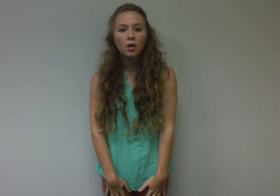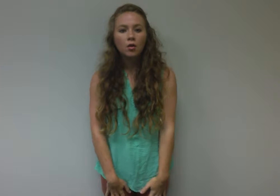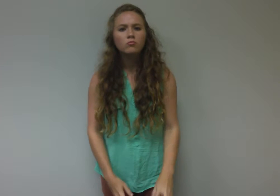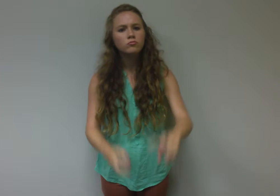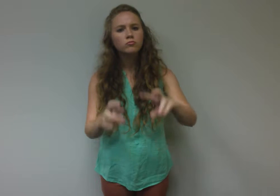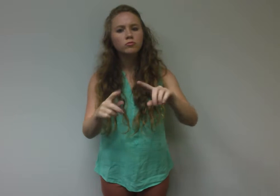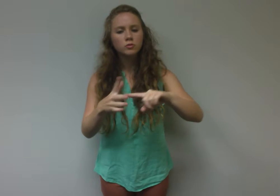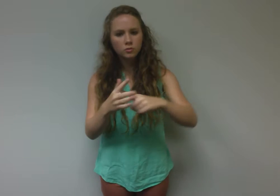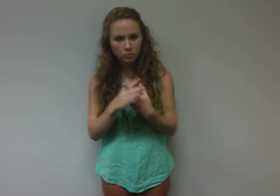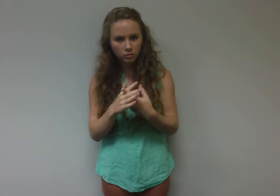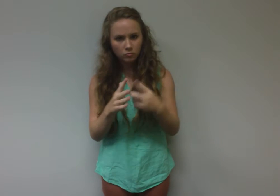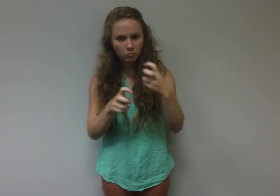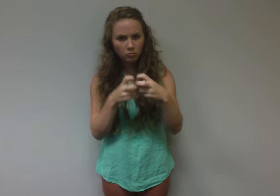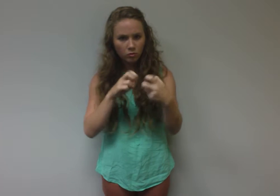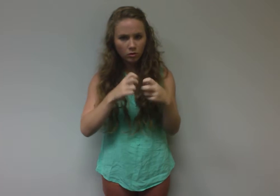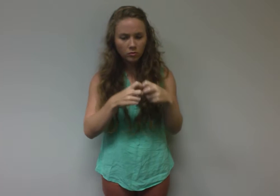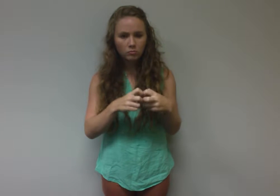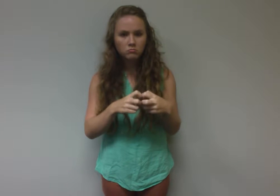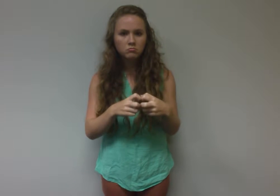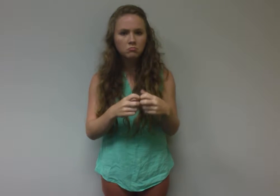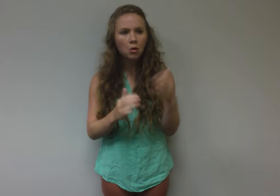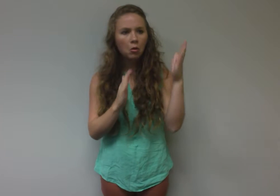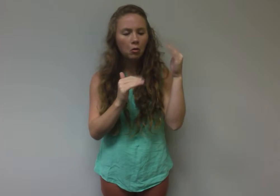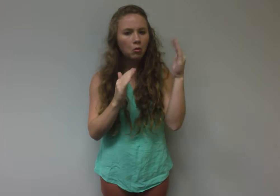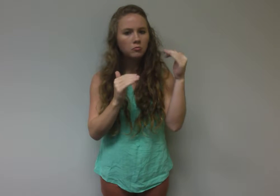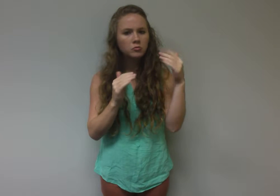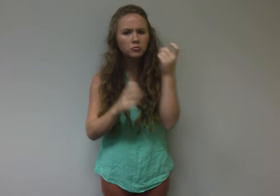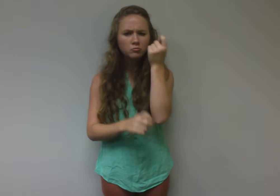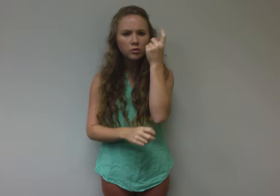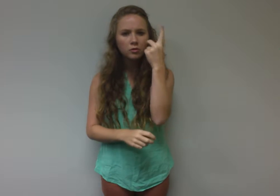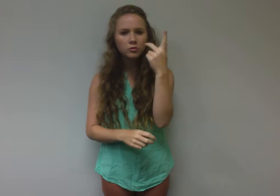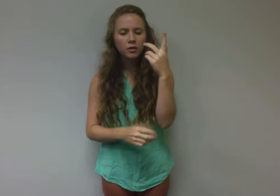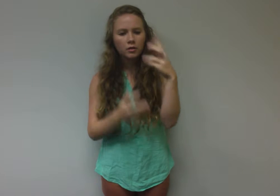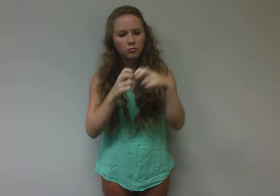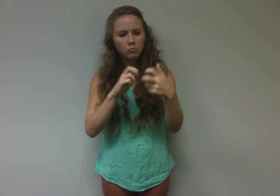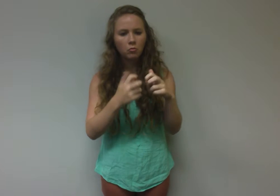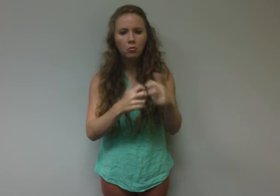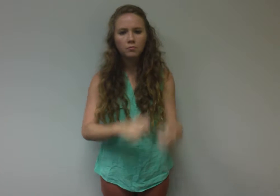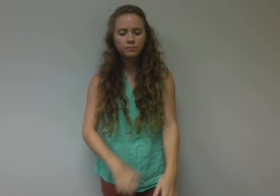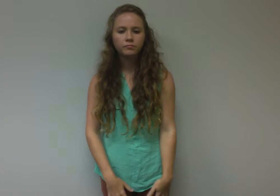you'll have an understanding of how to do these types of problems. Let's see, let me make sure the pen tool